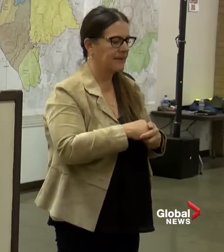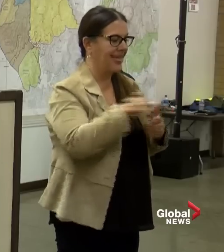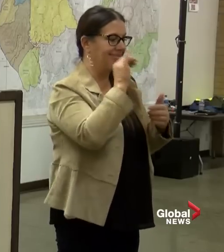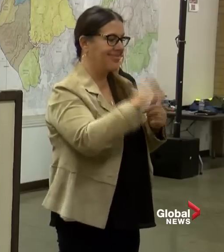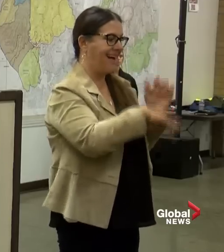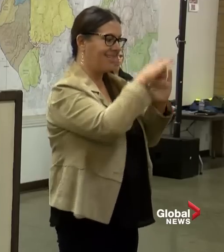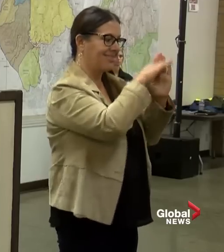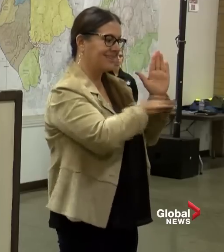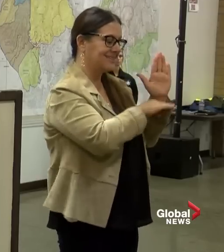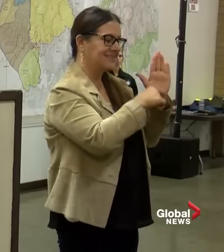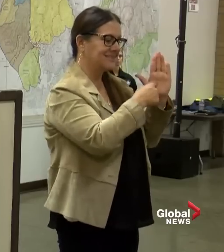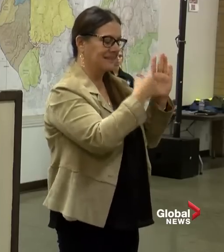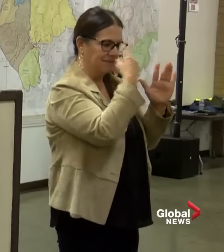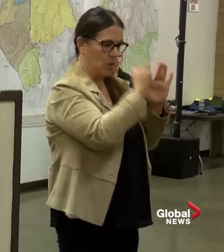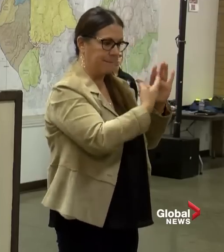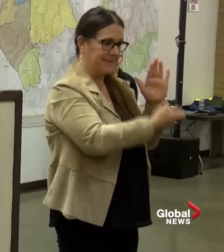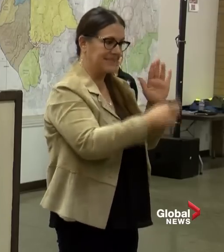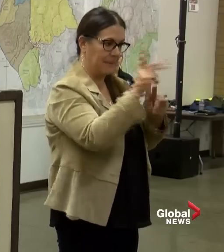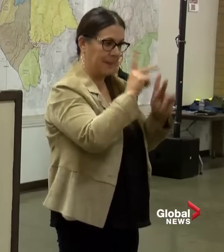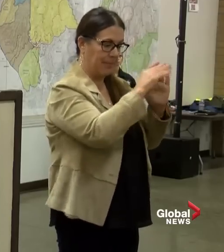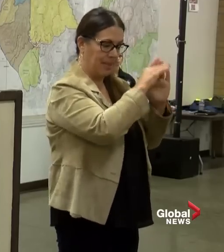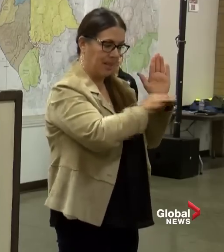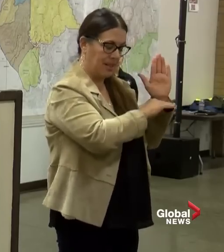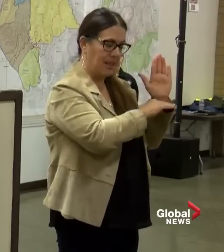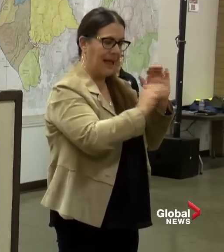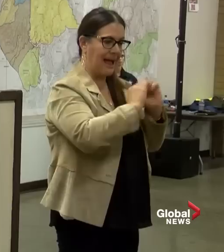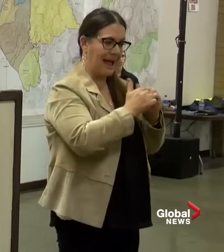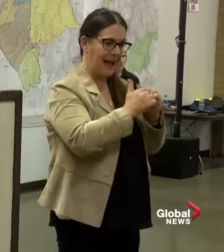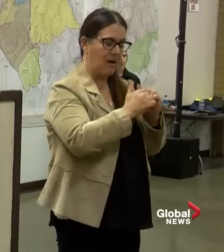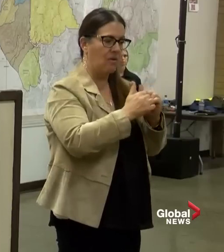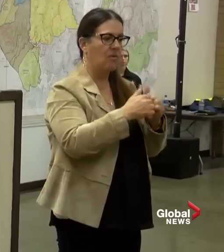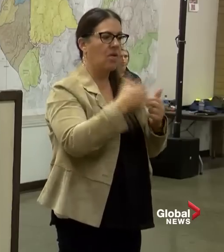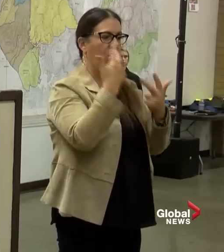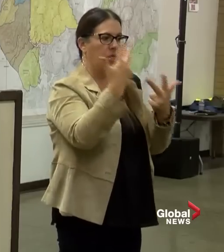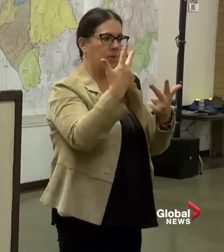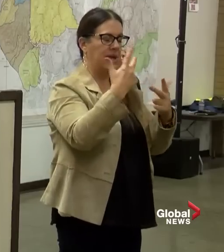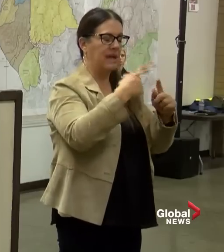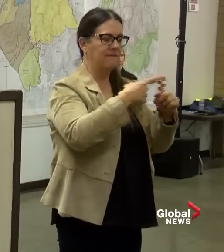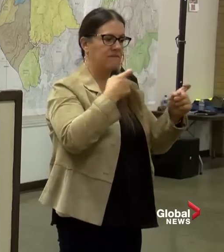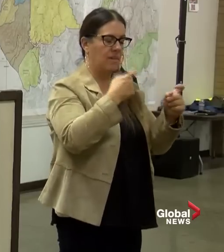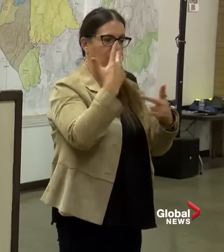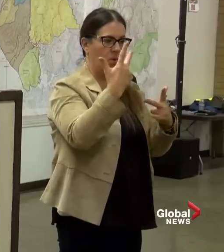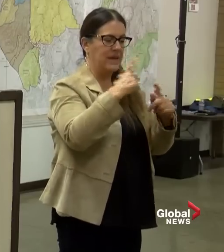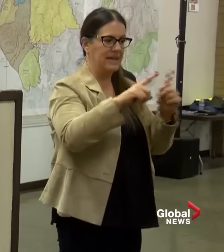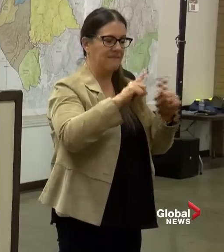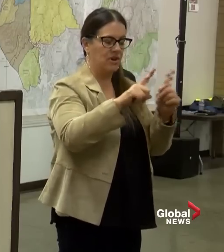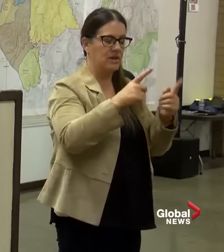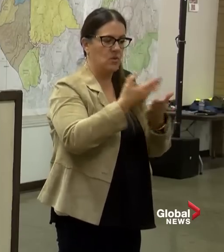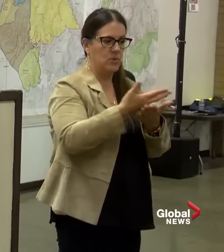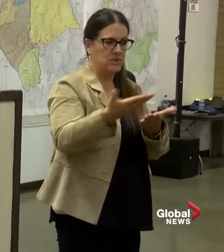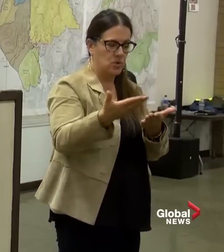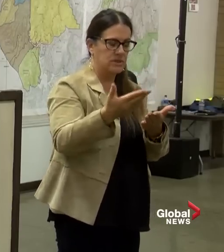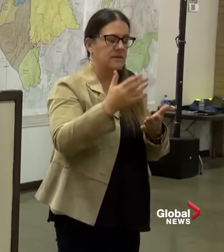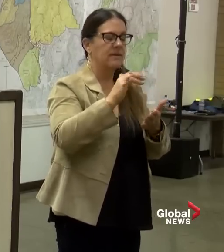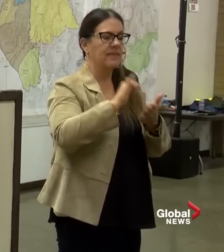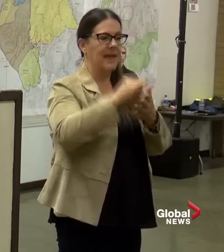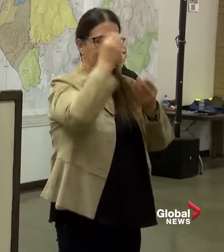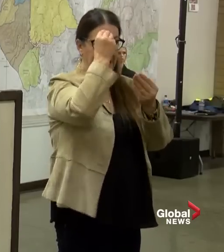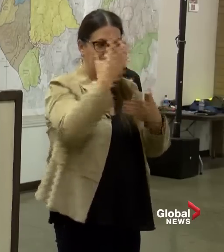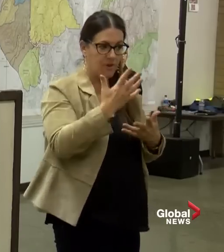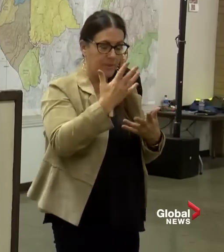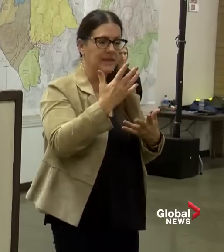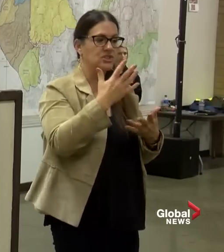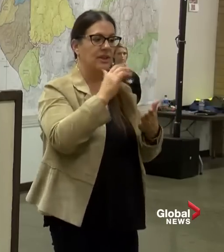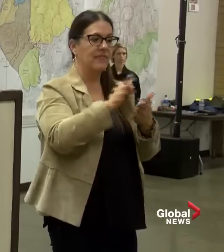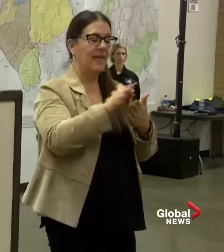That list is basically compiled with 3 data sets. One was the information that was taken